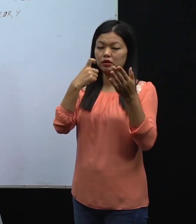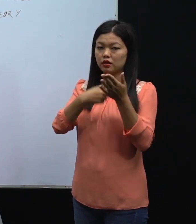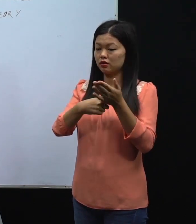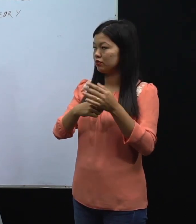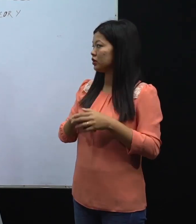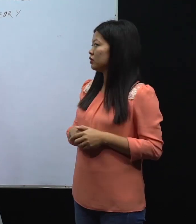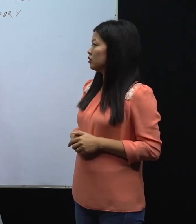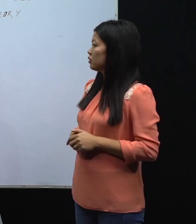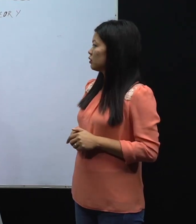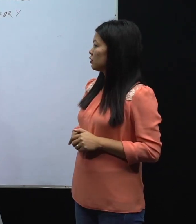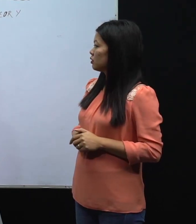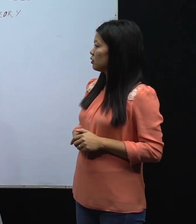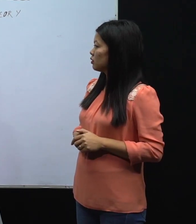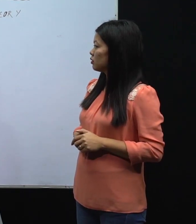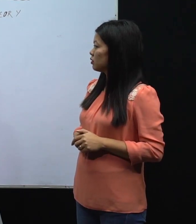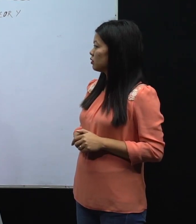is